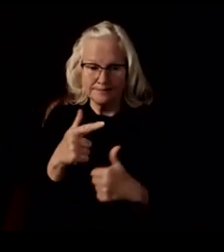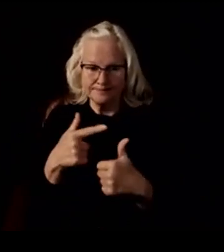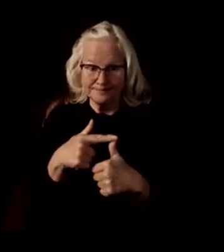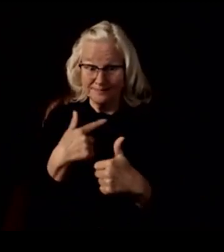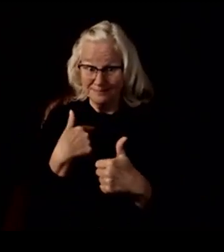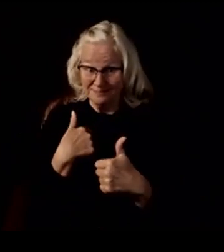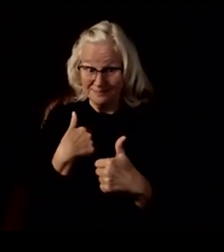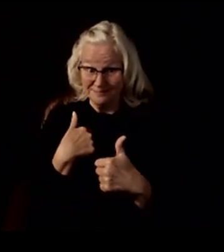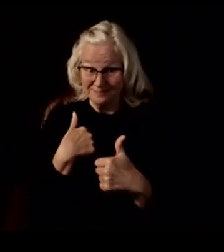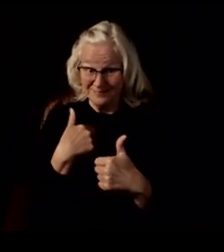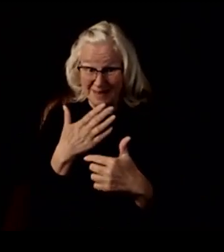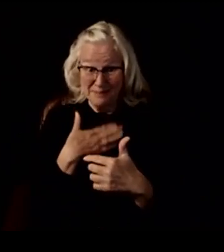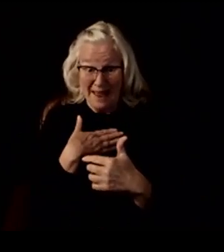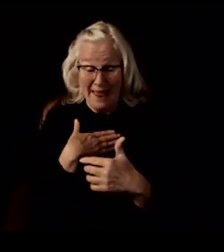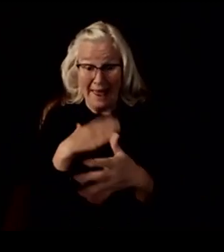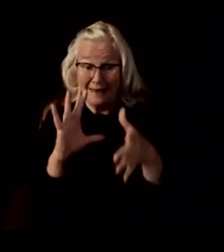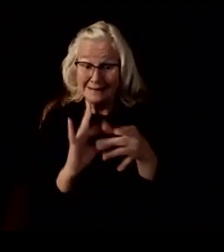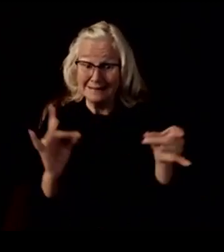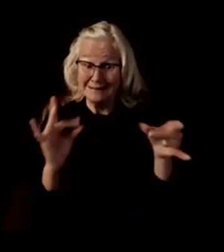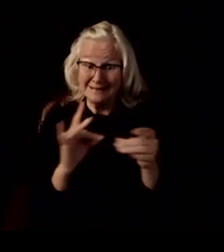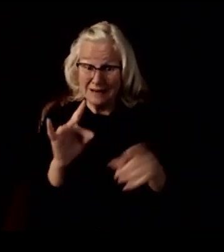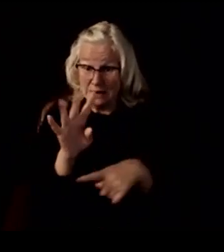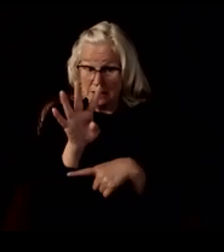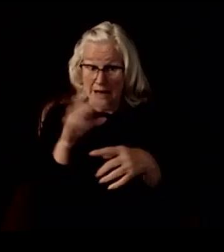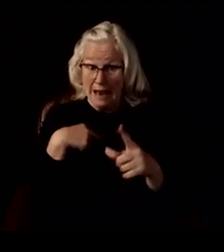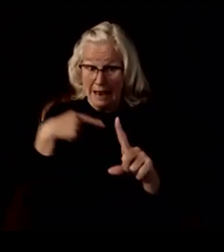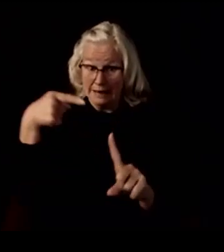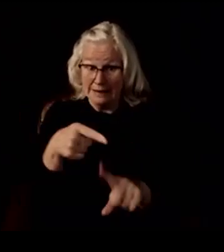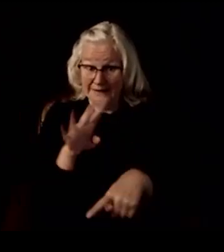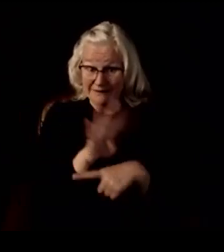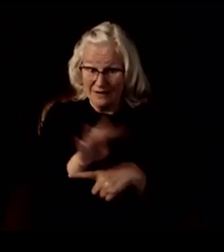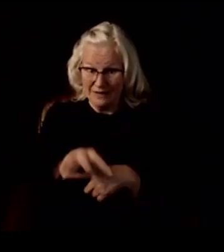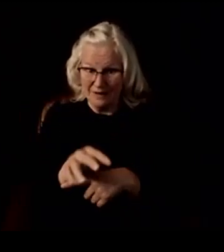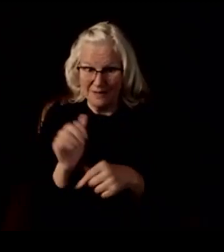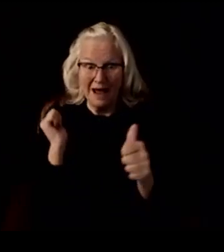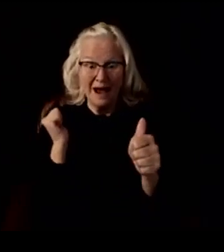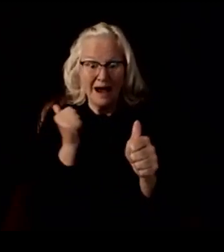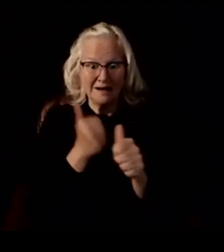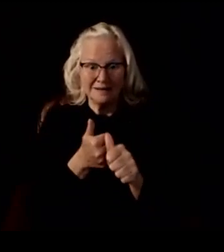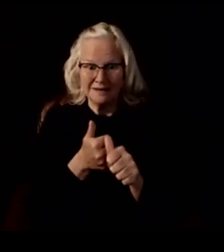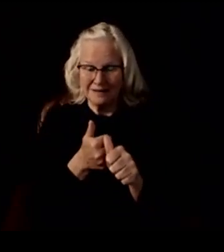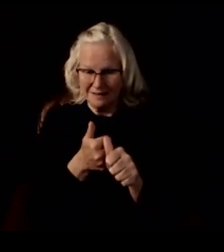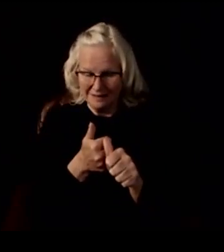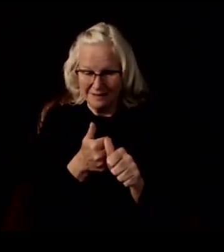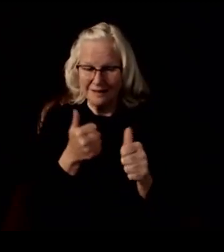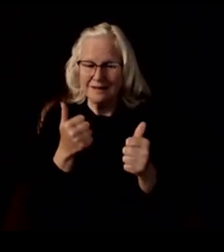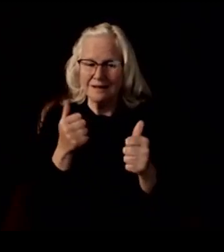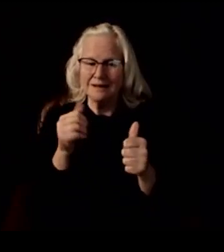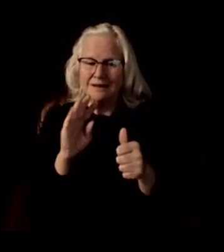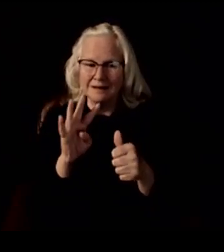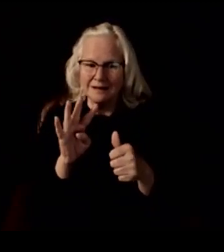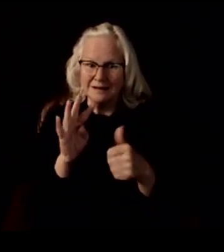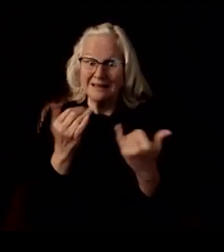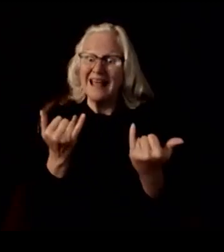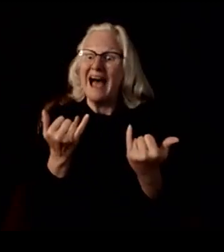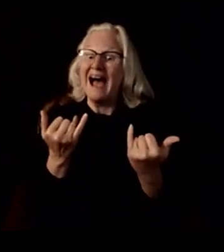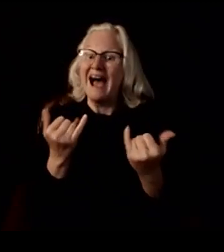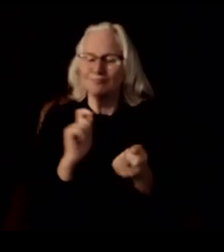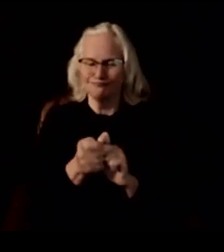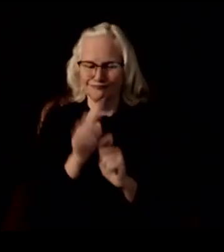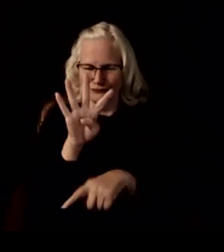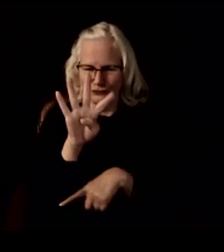say 44, but I got updated numbers just before I went on the call. We're actually at 46 cases. So just to